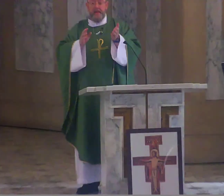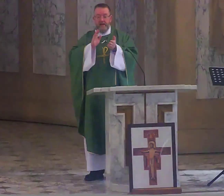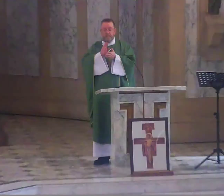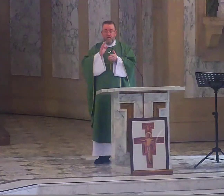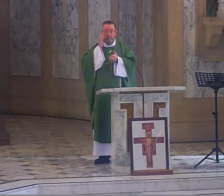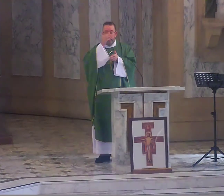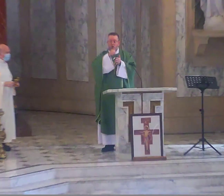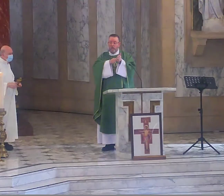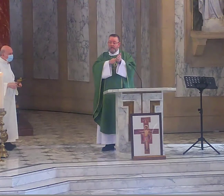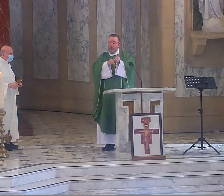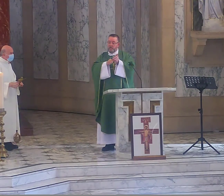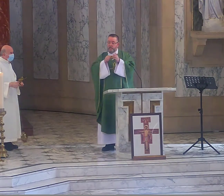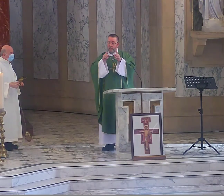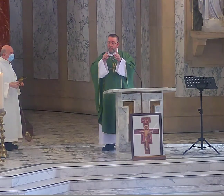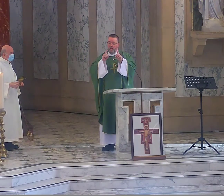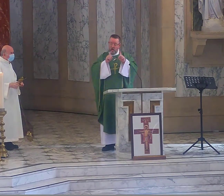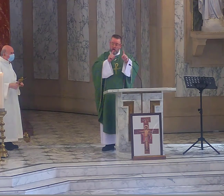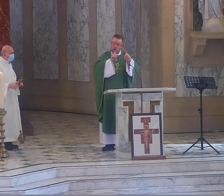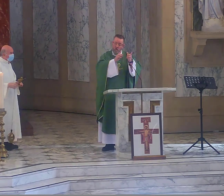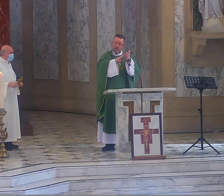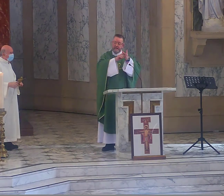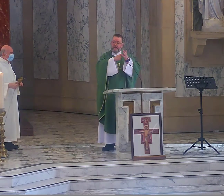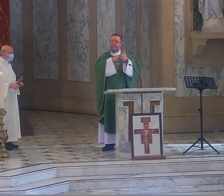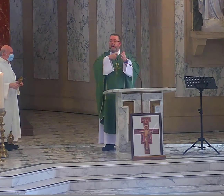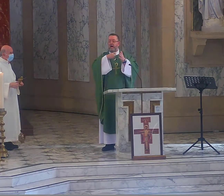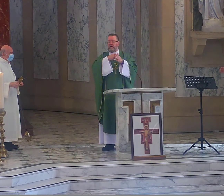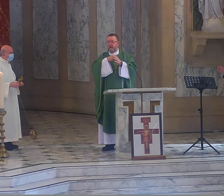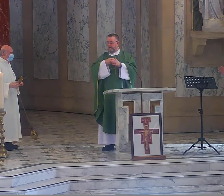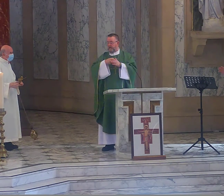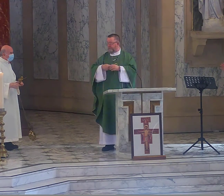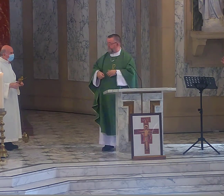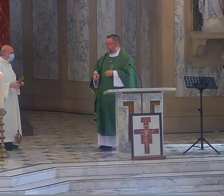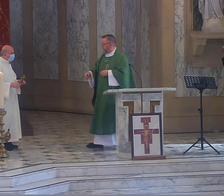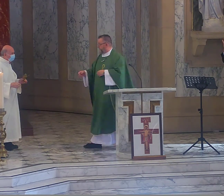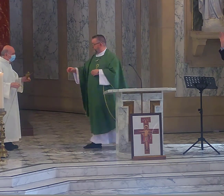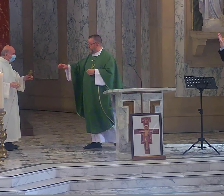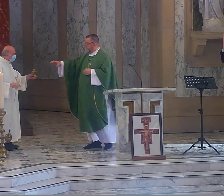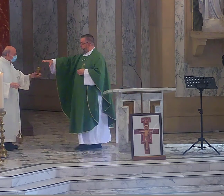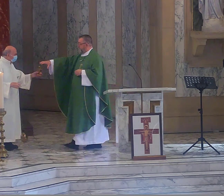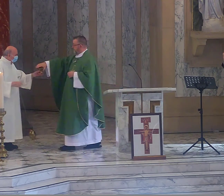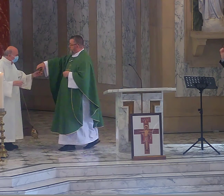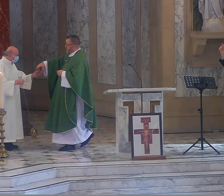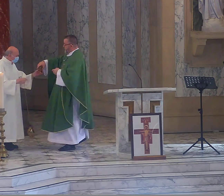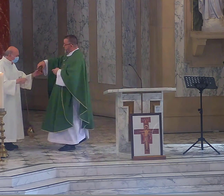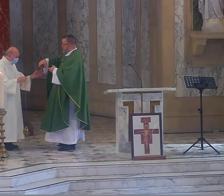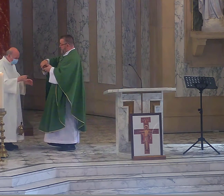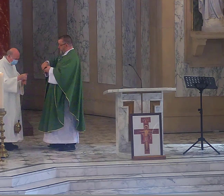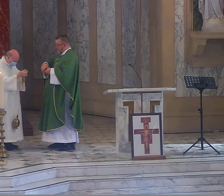A reading from the Holy Gospel according to Mark.